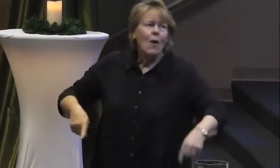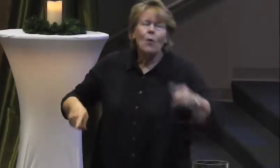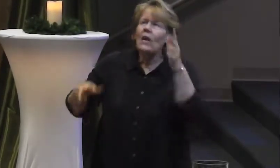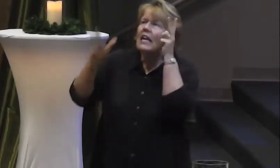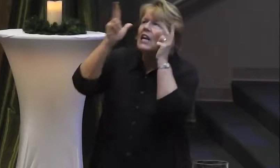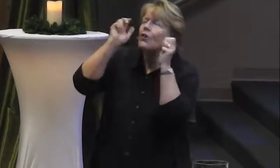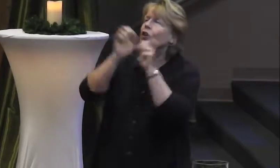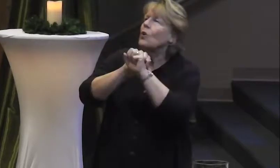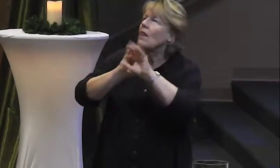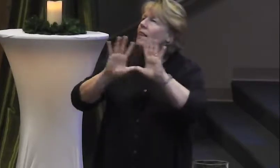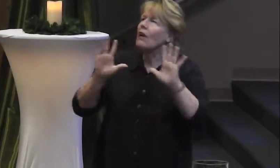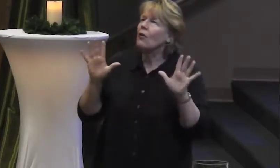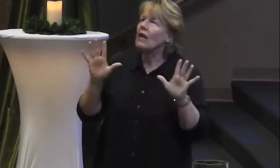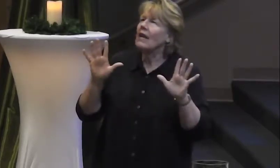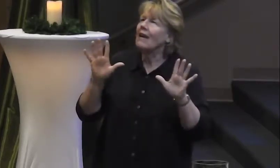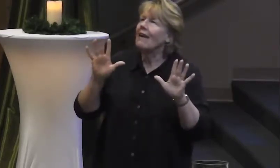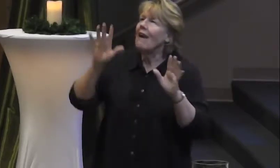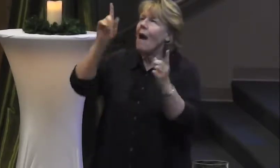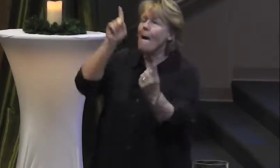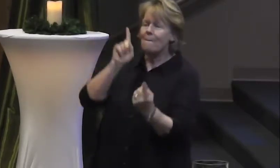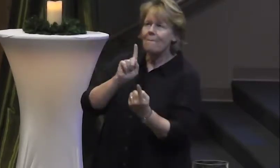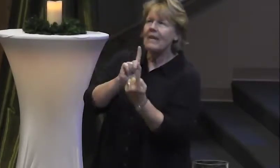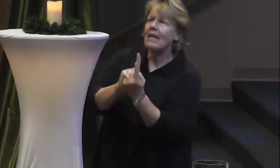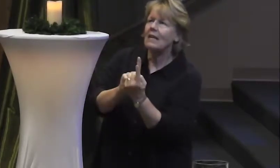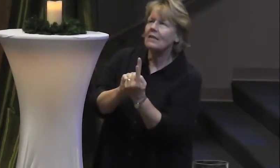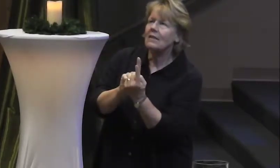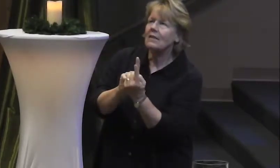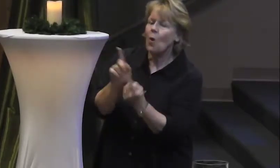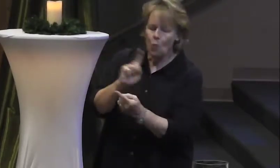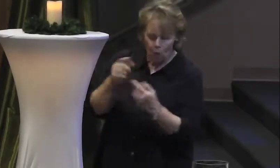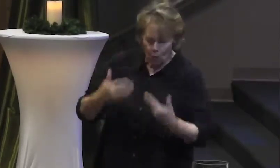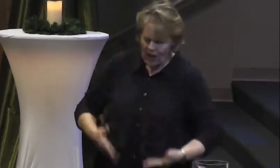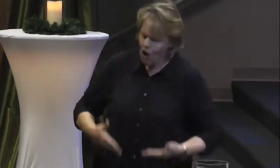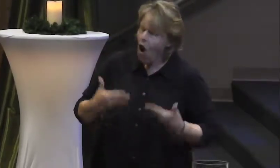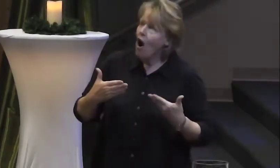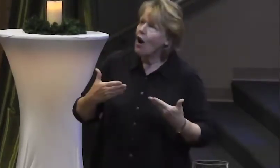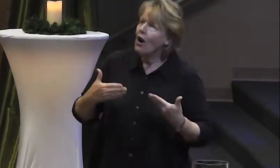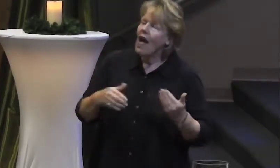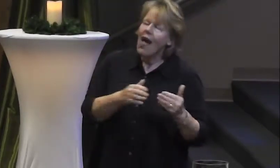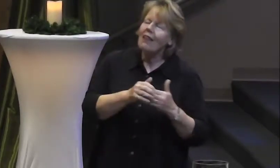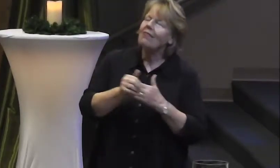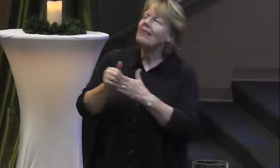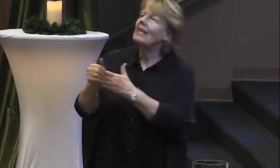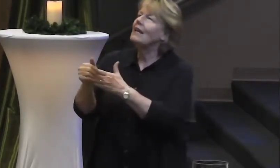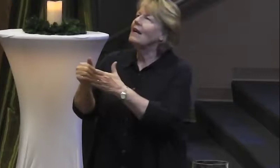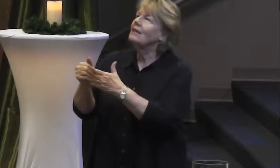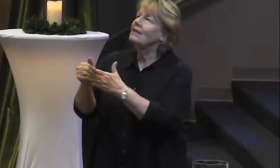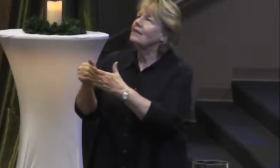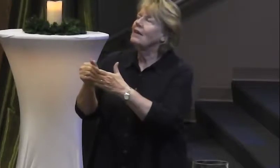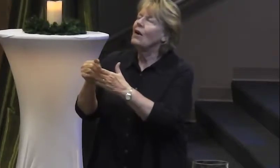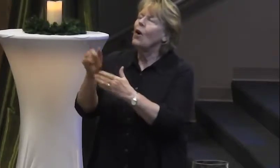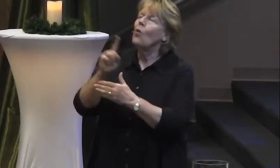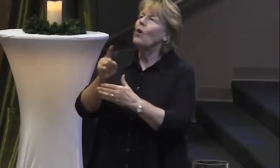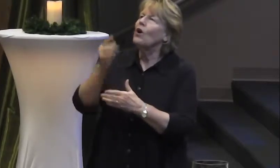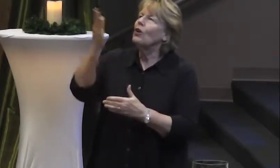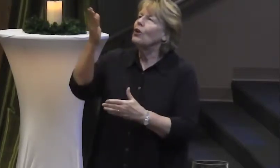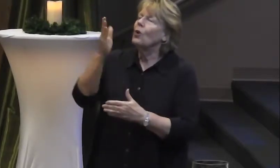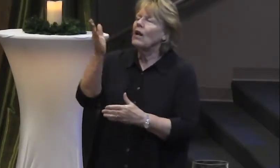Meet us where each of us are. Take us where you and your wise love and